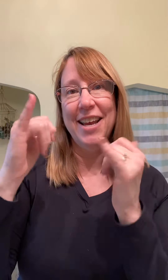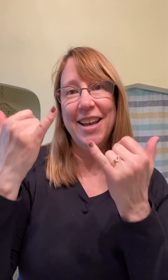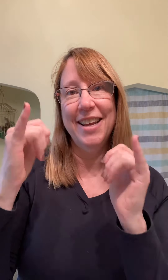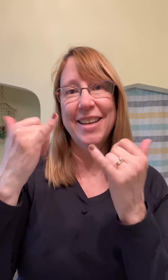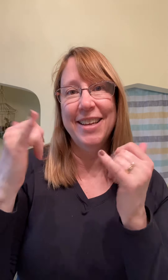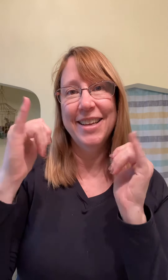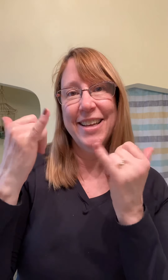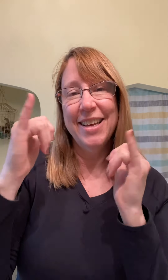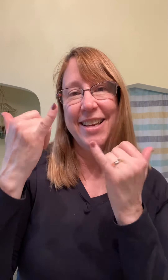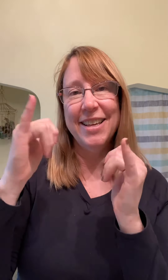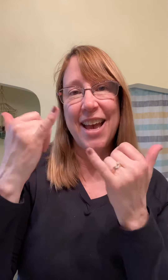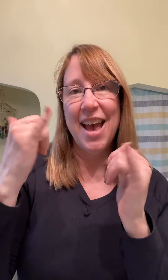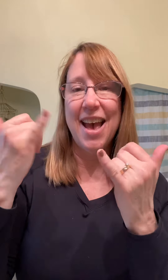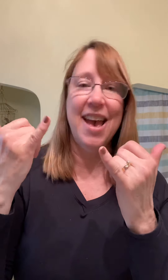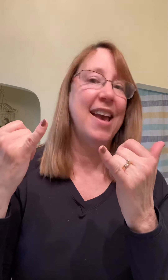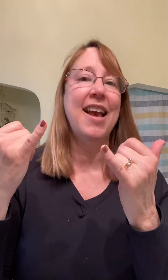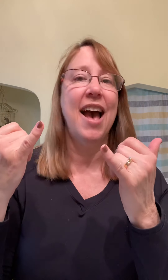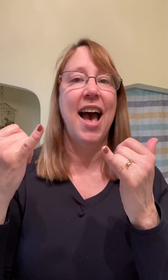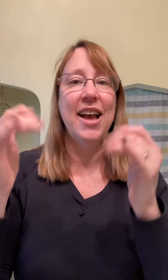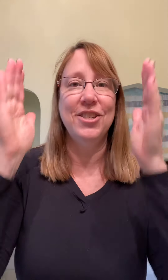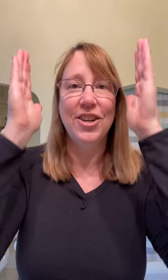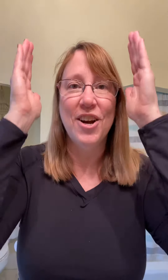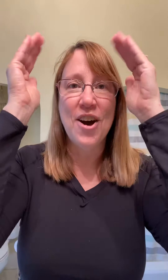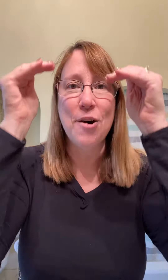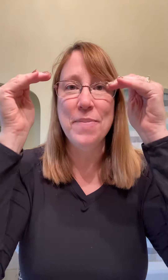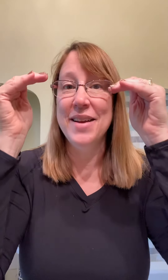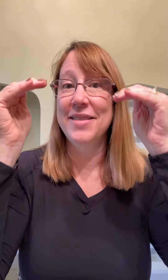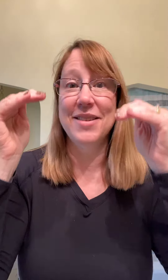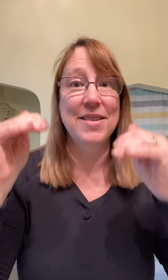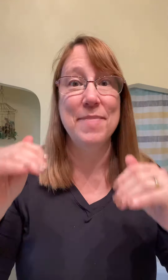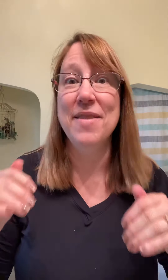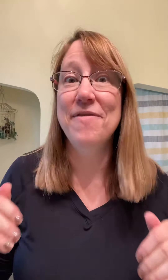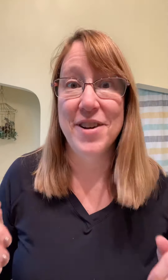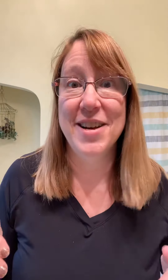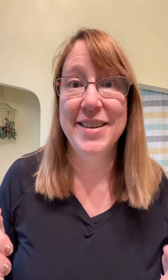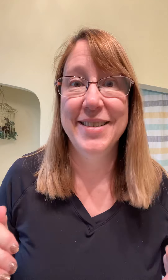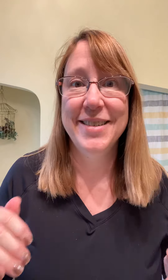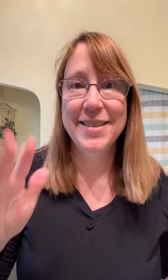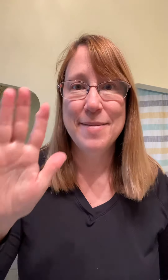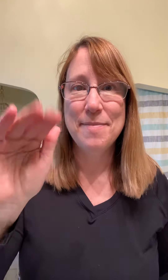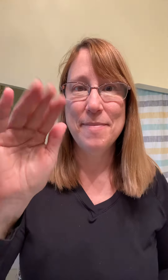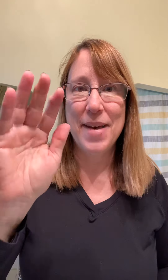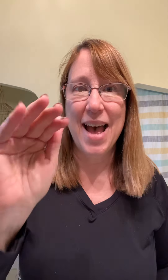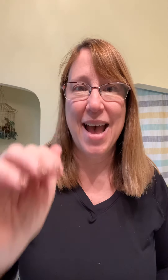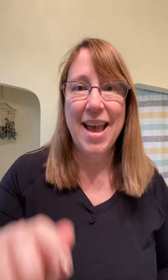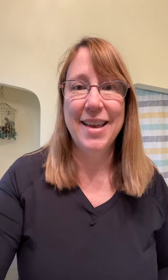party. Yay, I sure hope it is going to be fun. Bye.